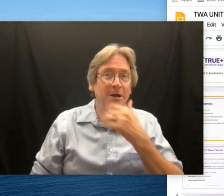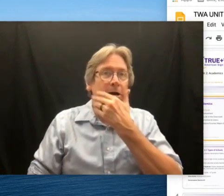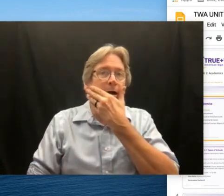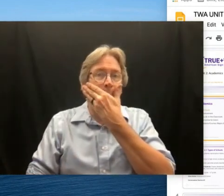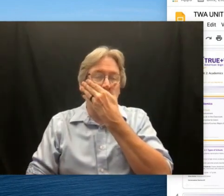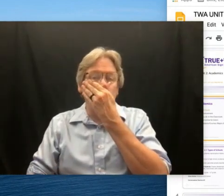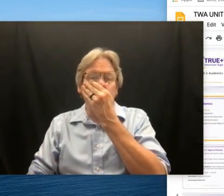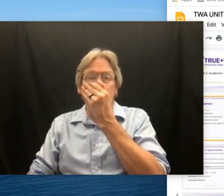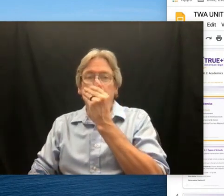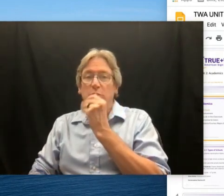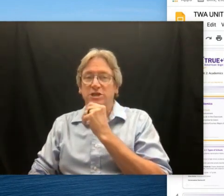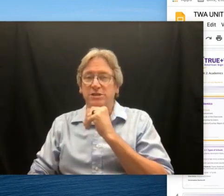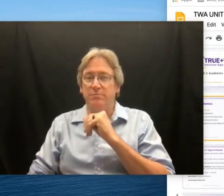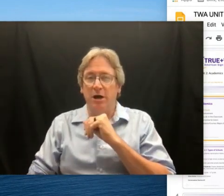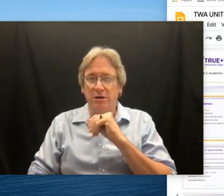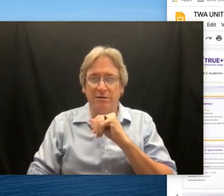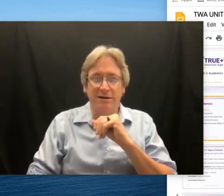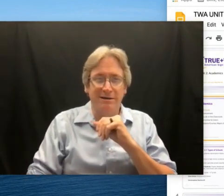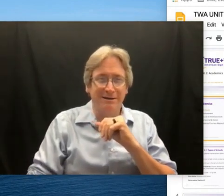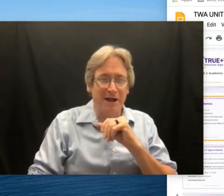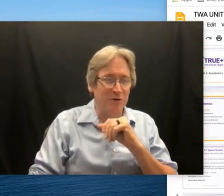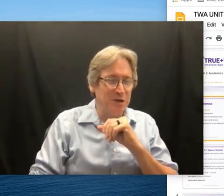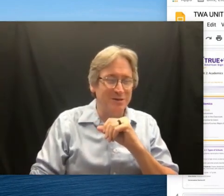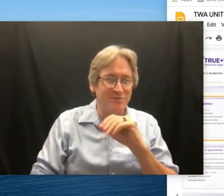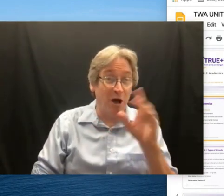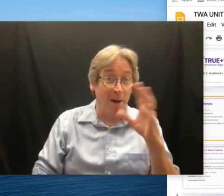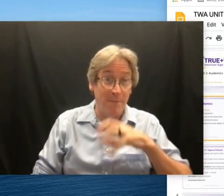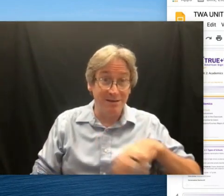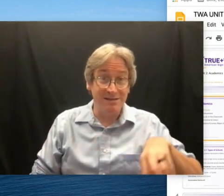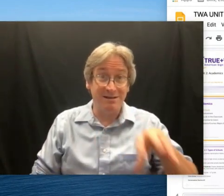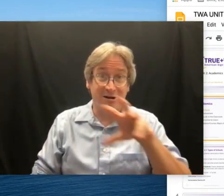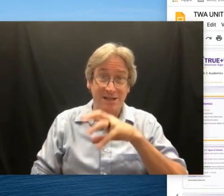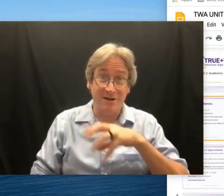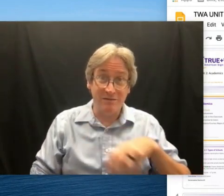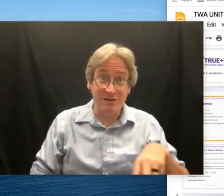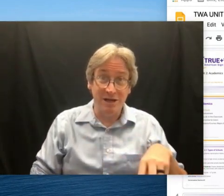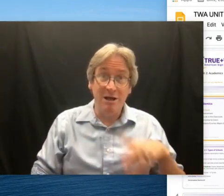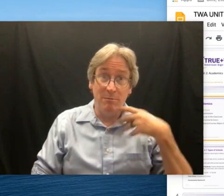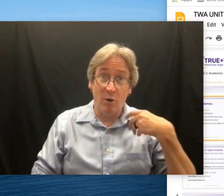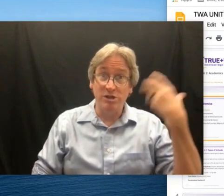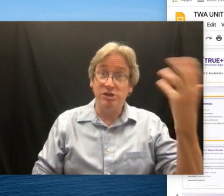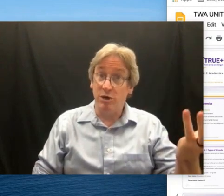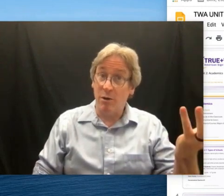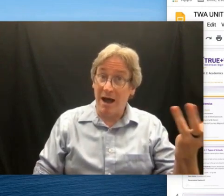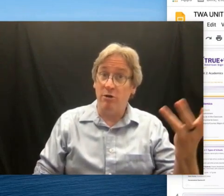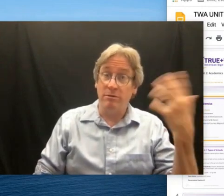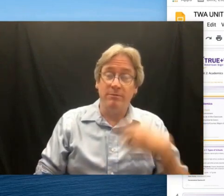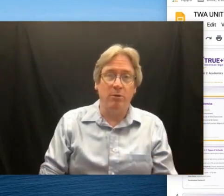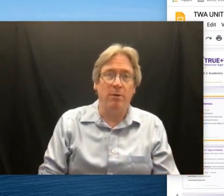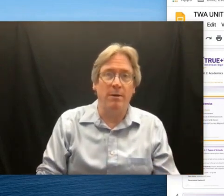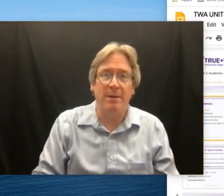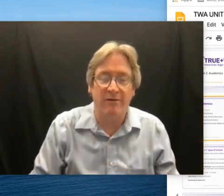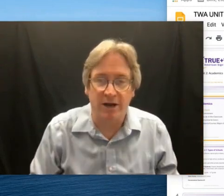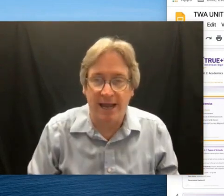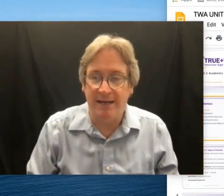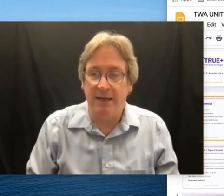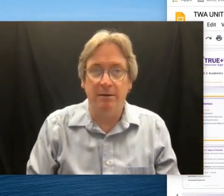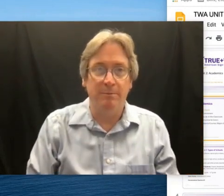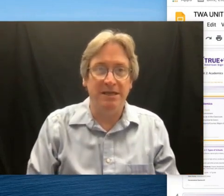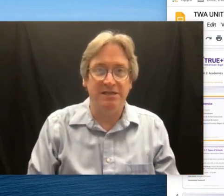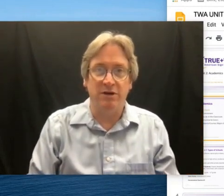now, which is not really useful amongst ourselves. But once you go out, it will probably be a